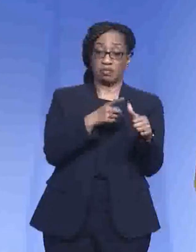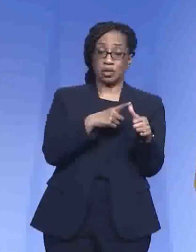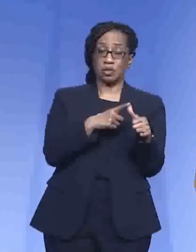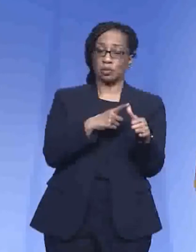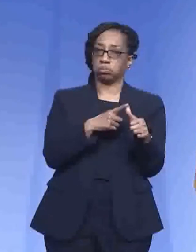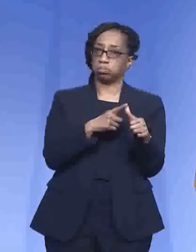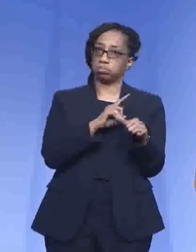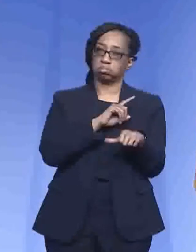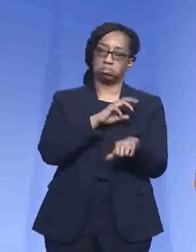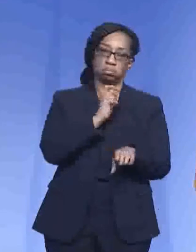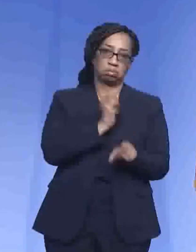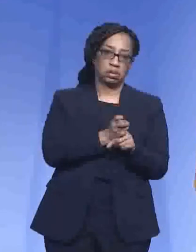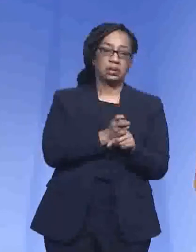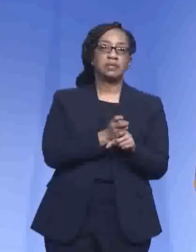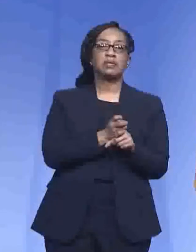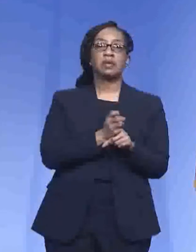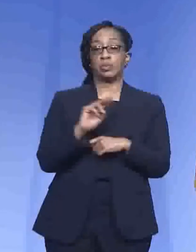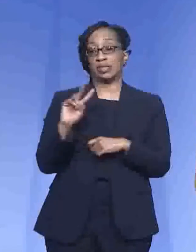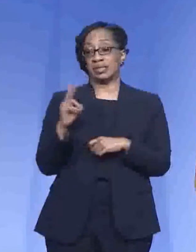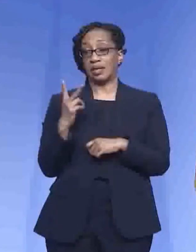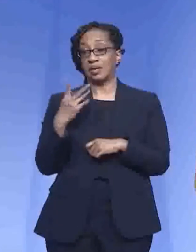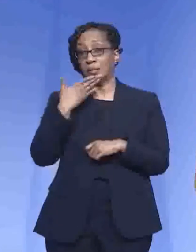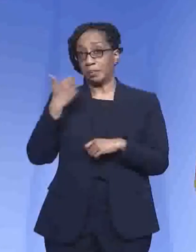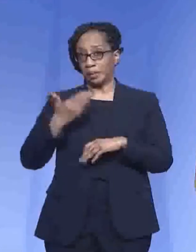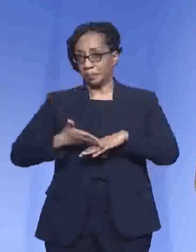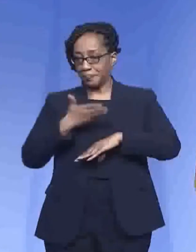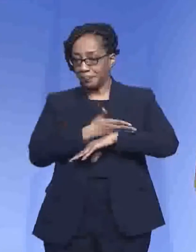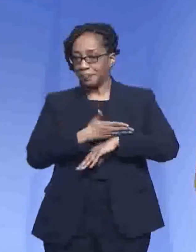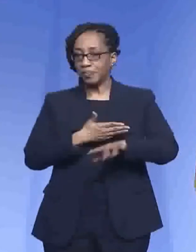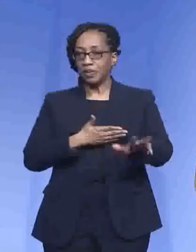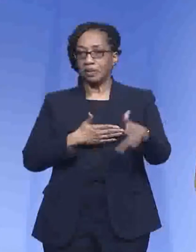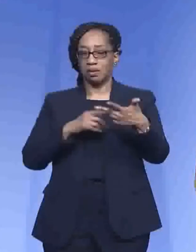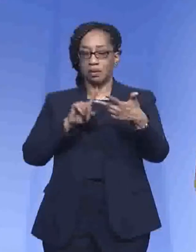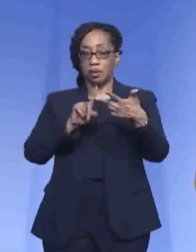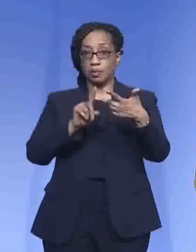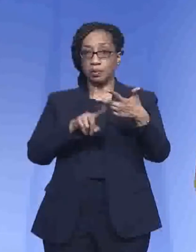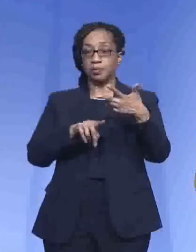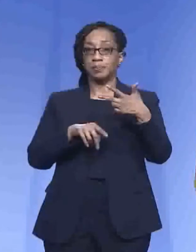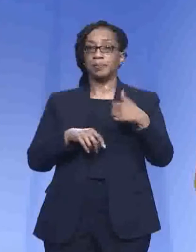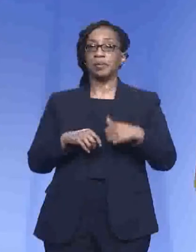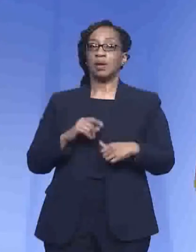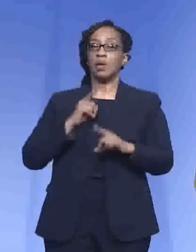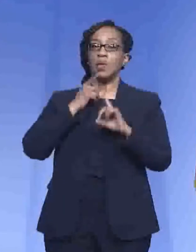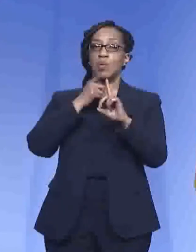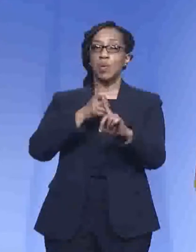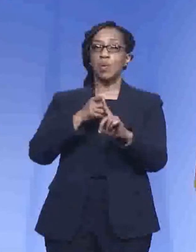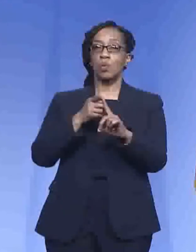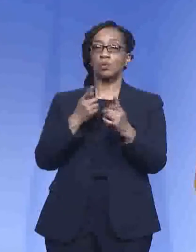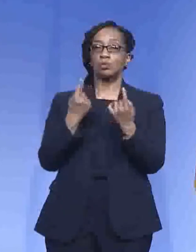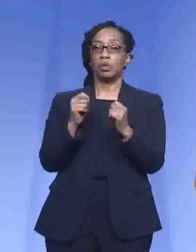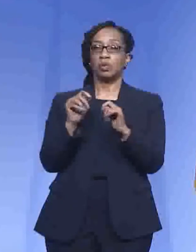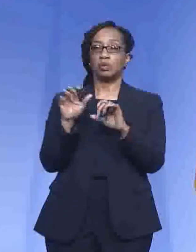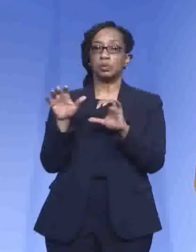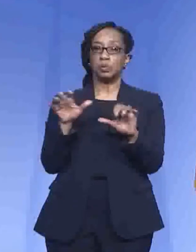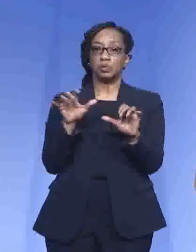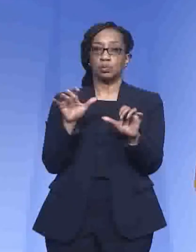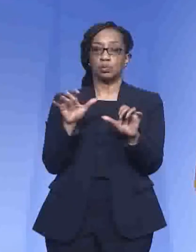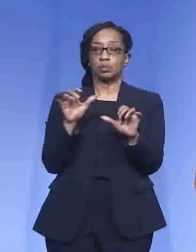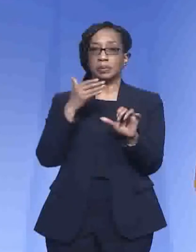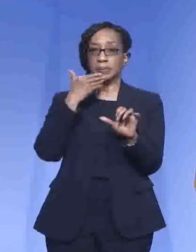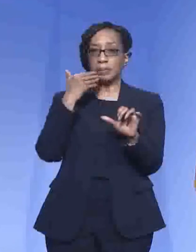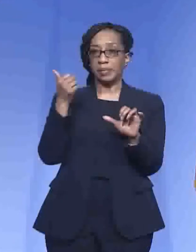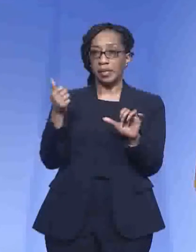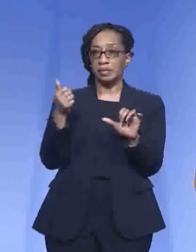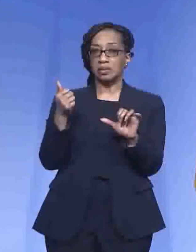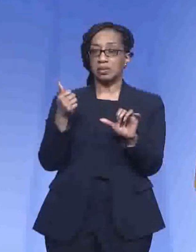labor intensive, so that's a second improvement. And then third, we're trying to do all we can to make sure that we have a